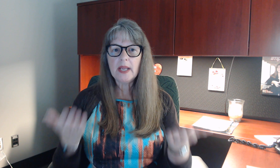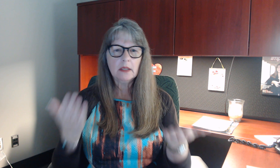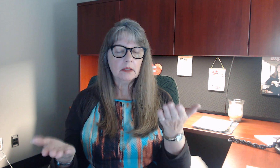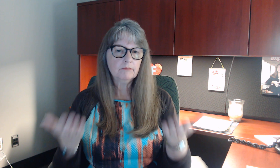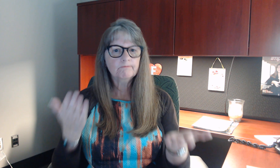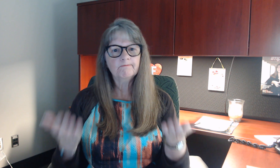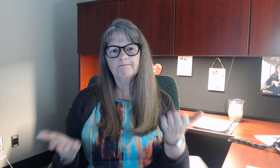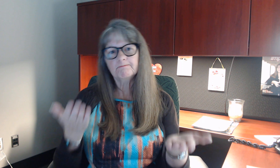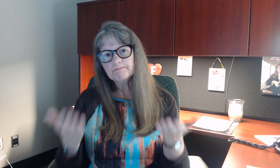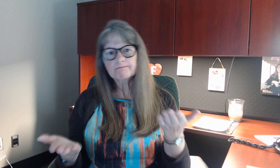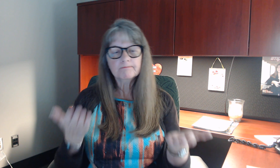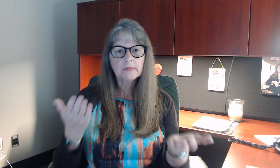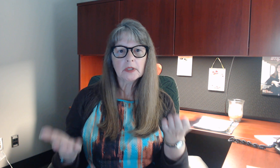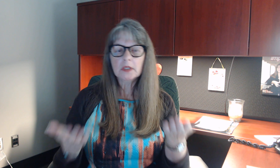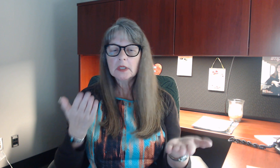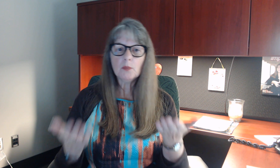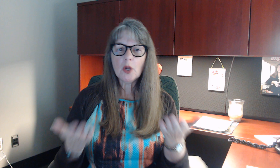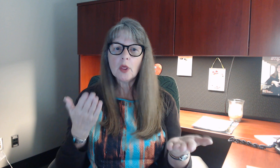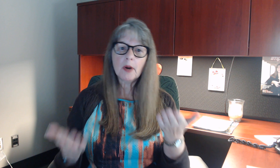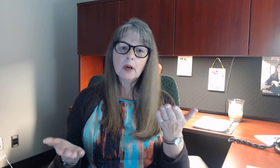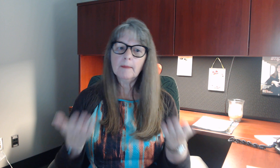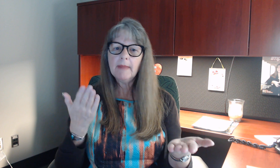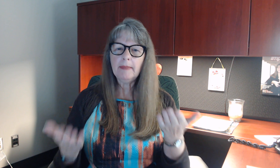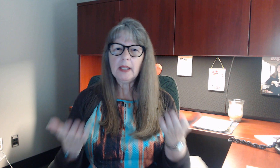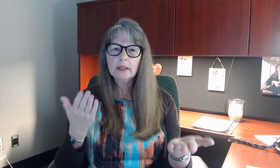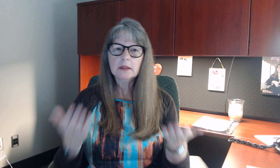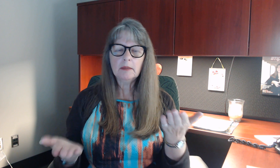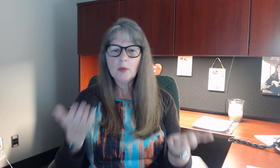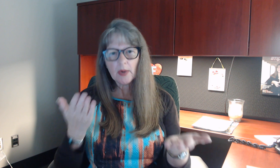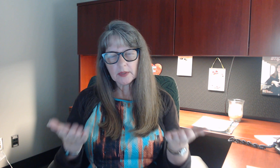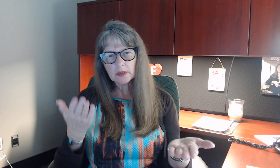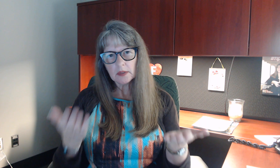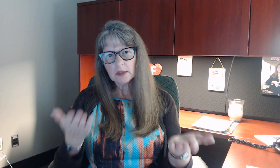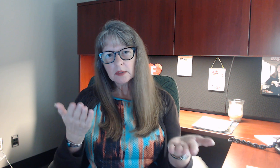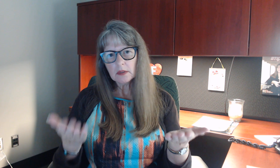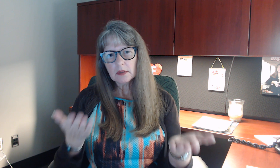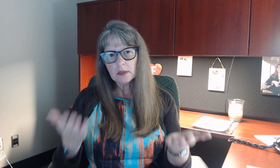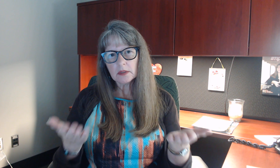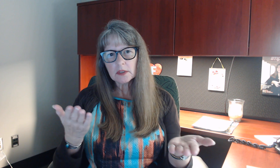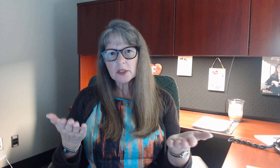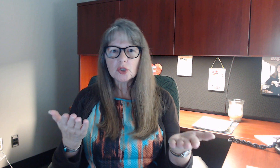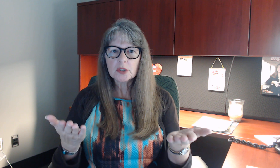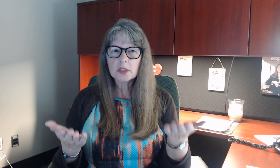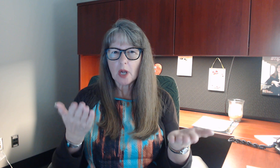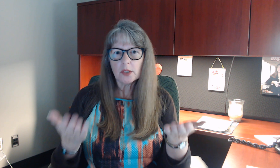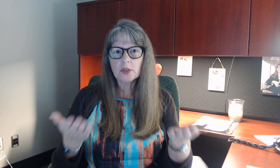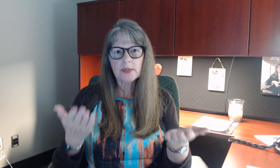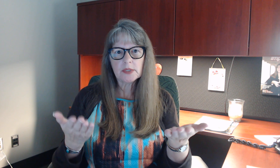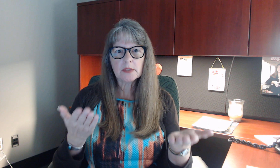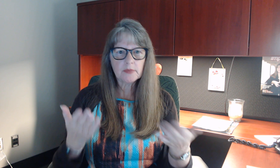it. Can we go to the park? Maybe. Let me weigh the decisions and consequences of something.